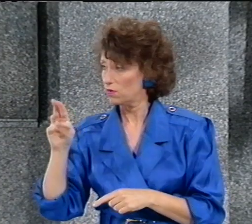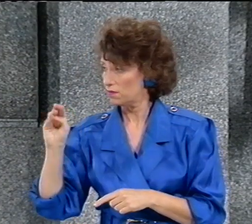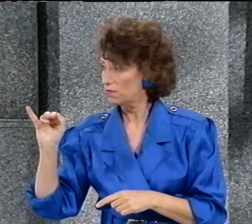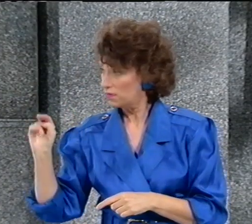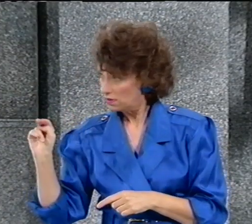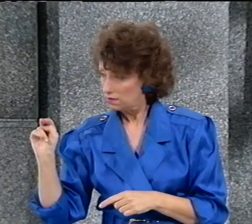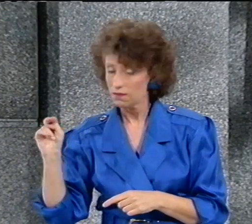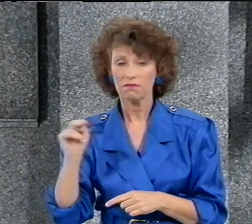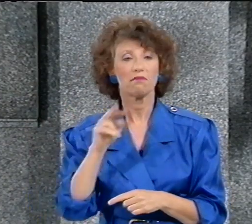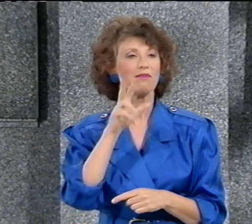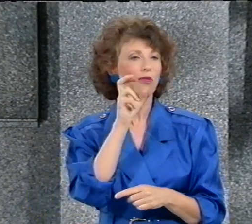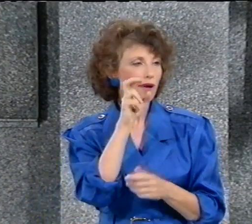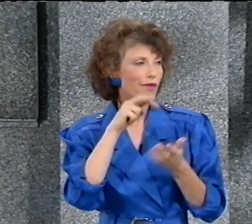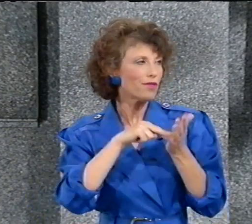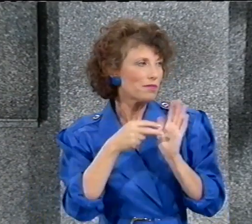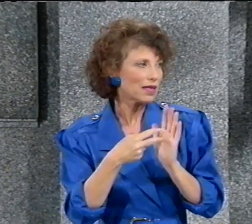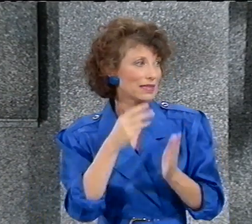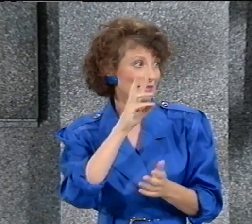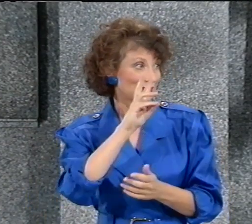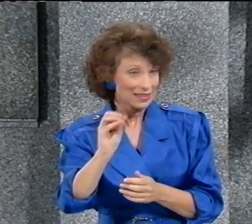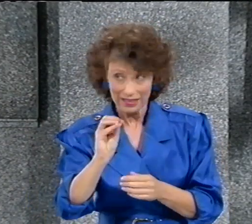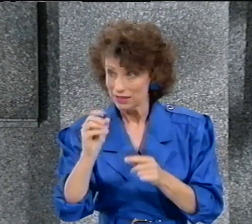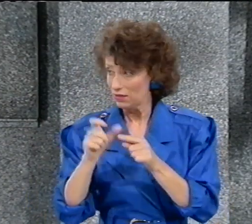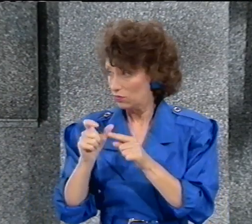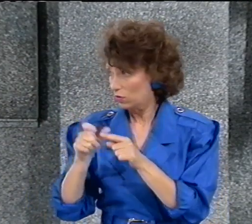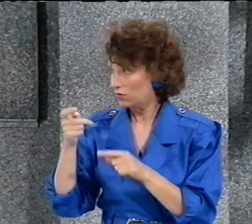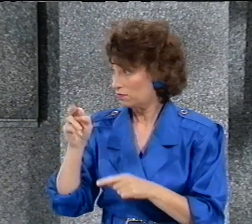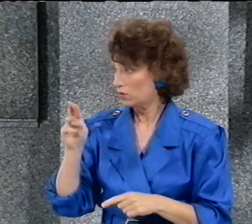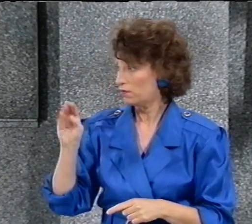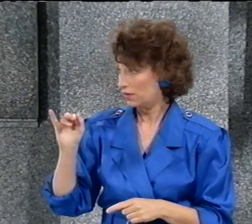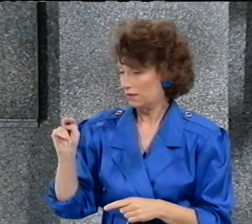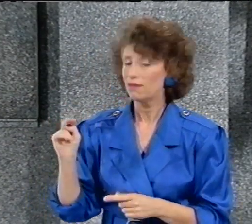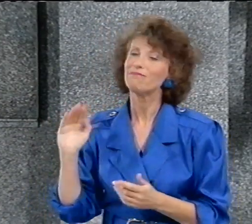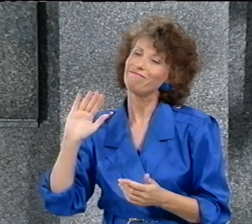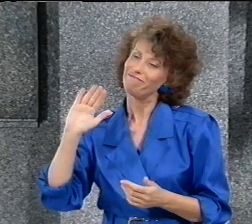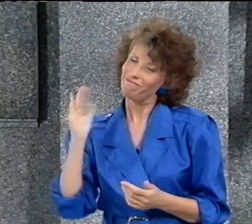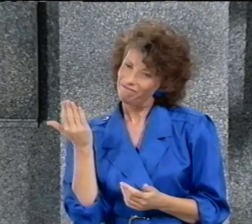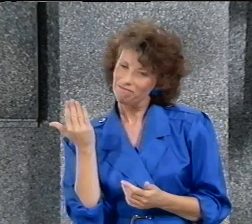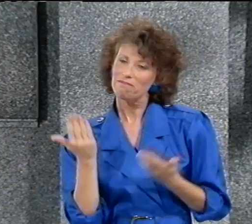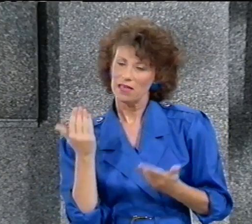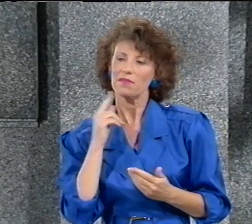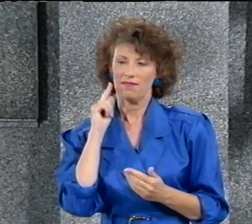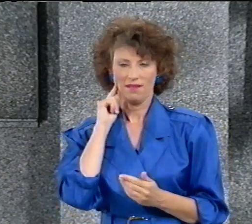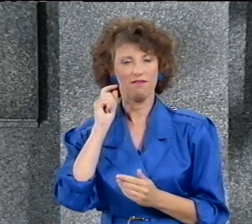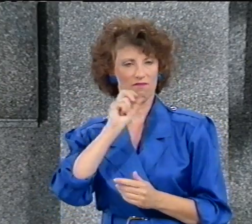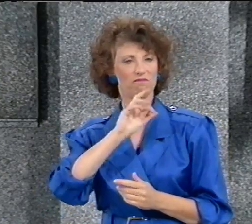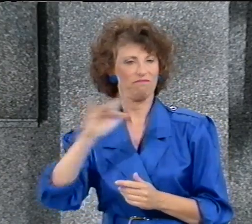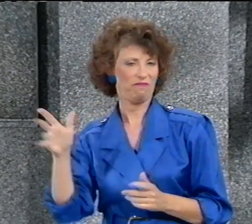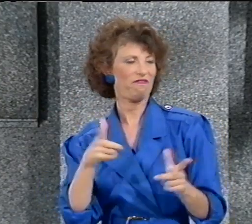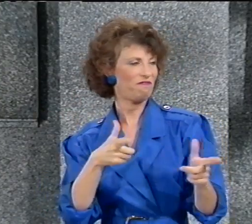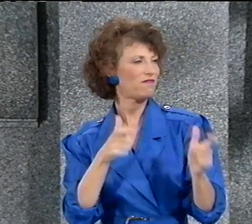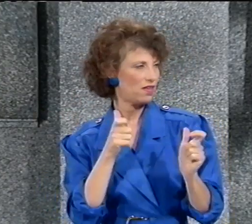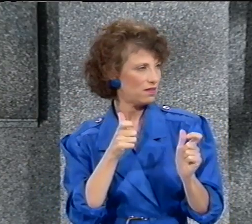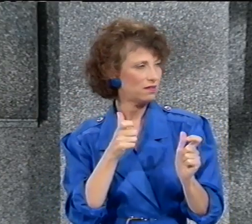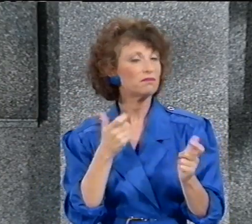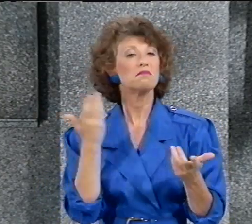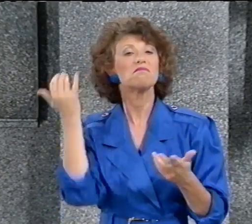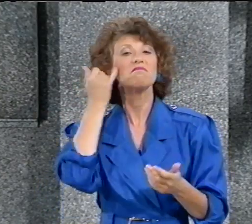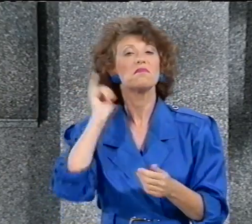for 200, and at 300 letters per minute, that would be 60 words a minute. Deaf people